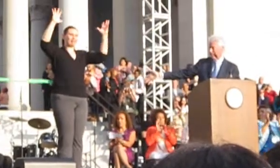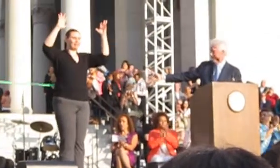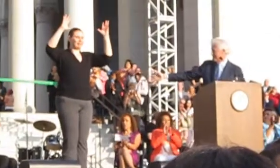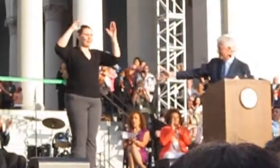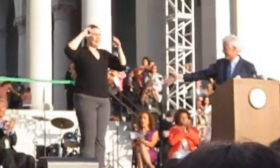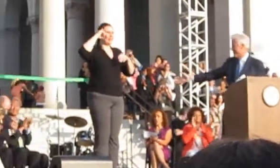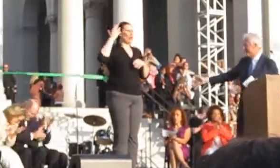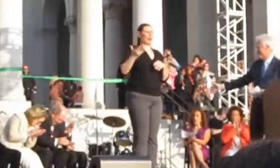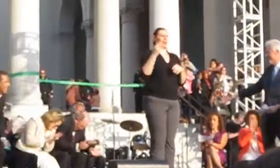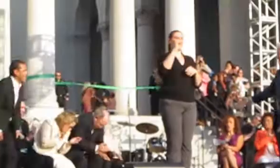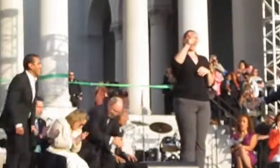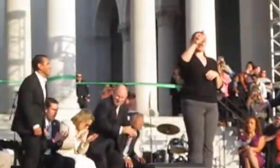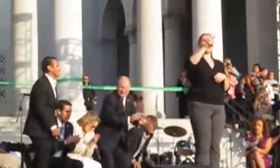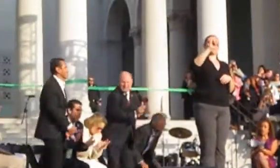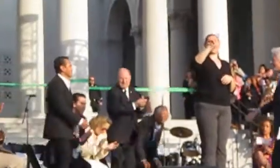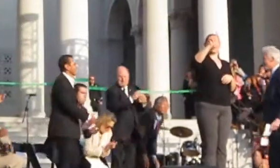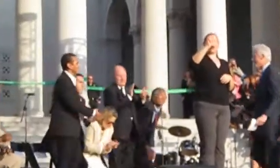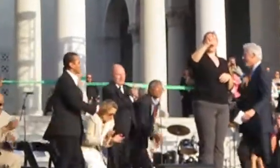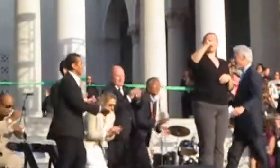Mayor Villaraigosa.